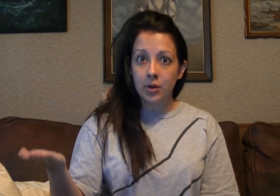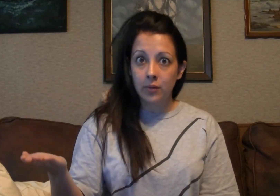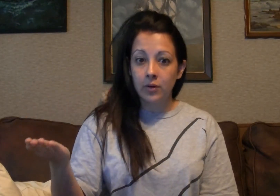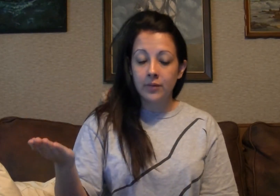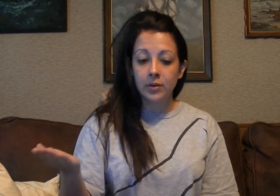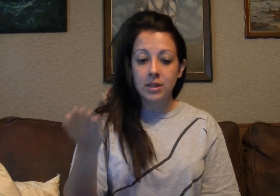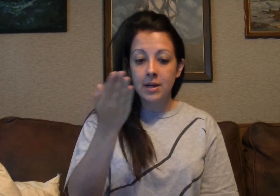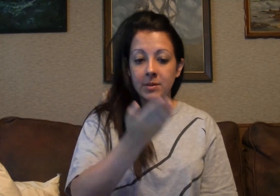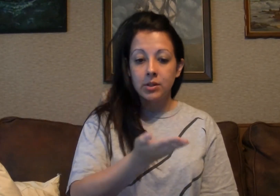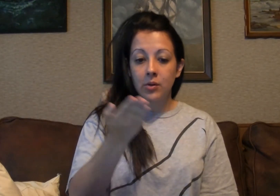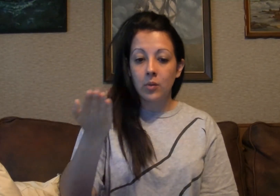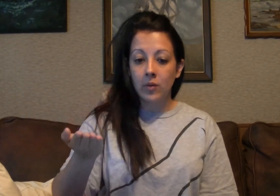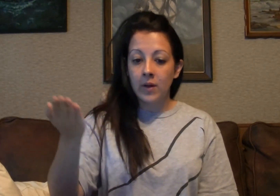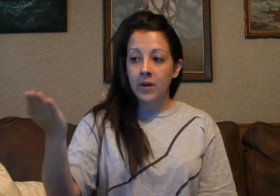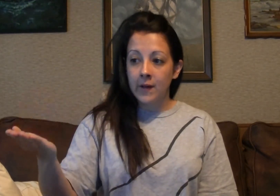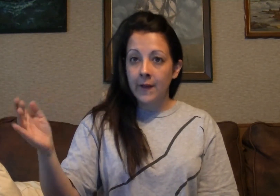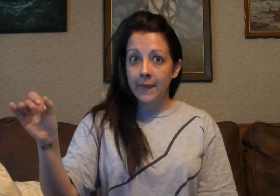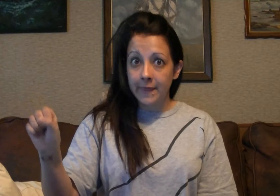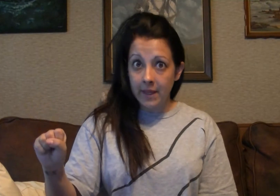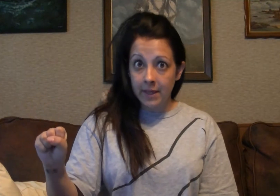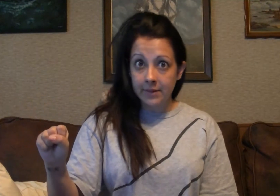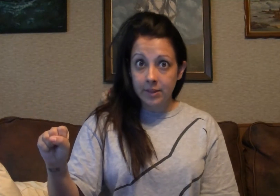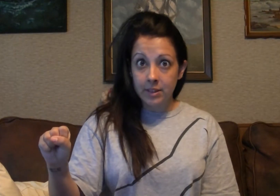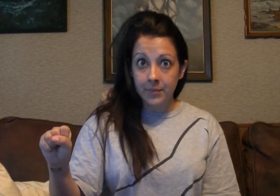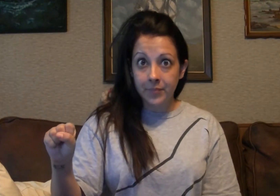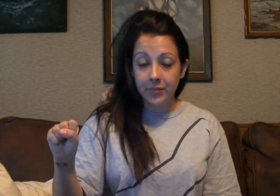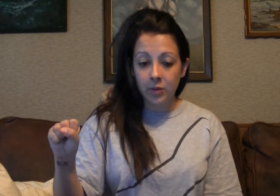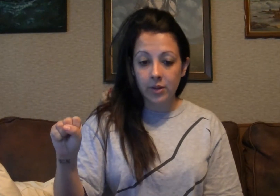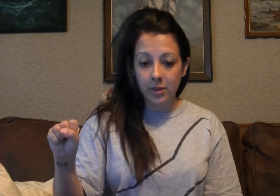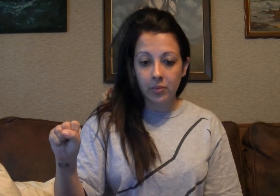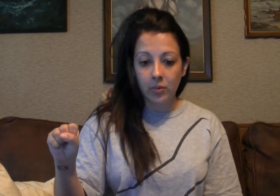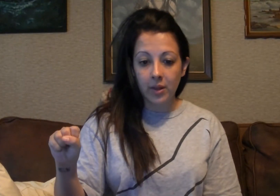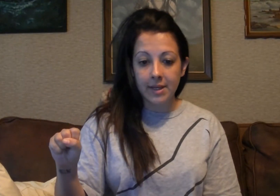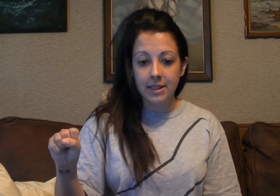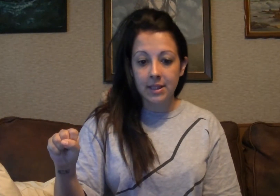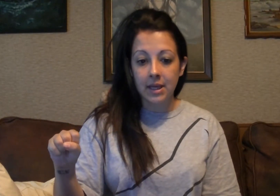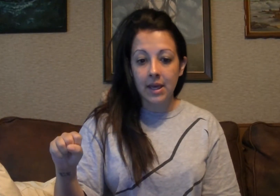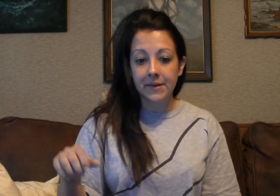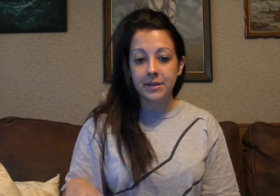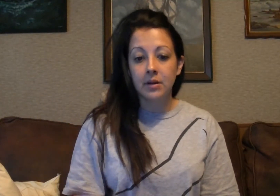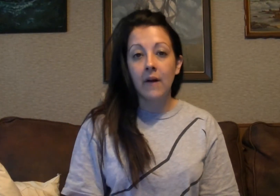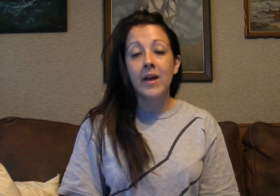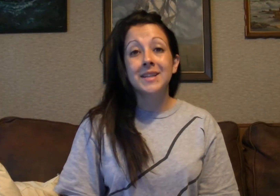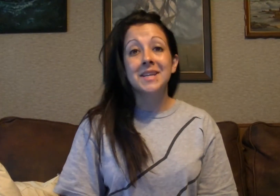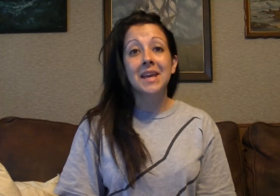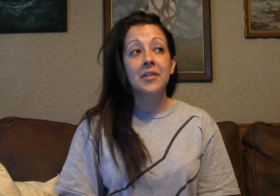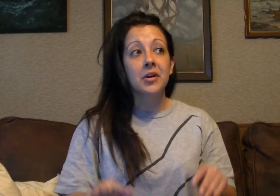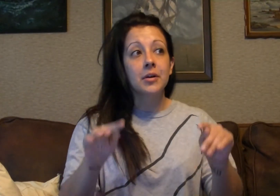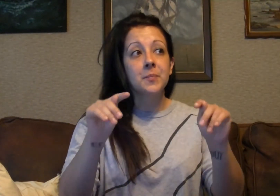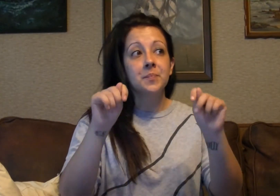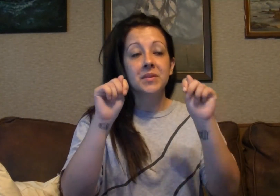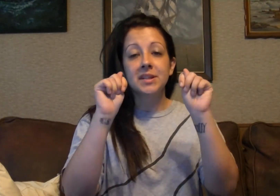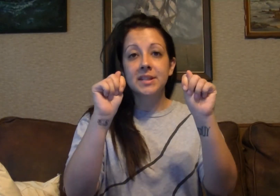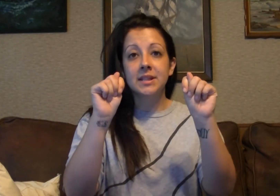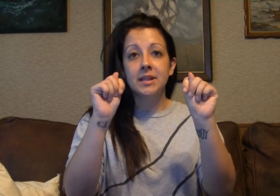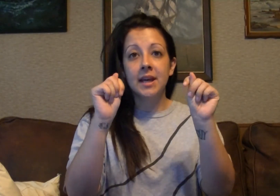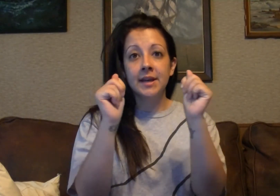over a few times. So things with the plural S at the end. Together is T